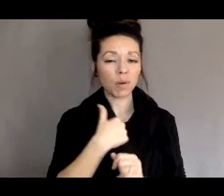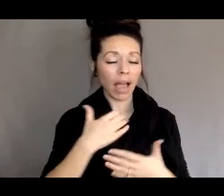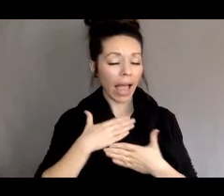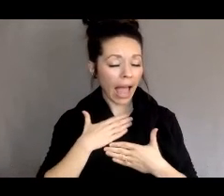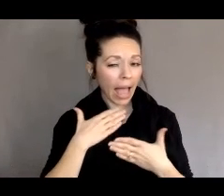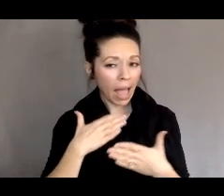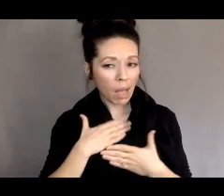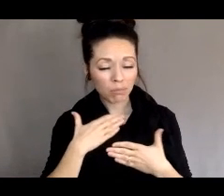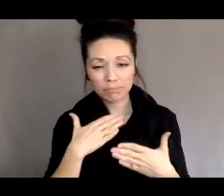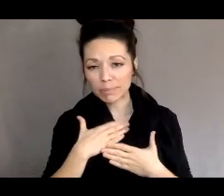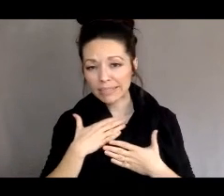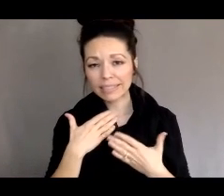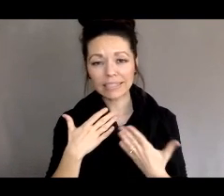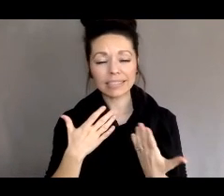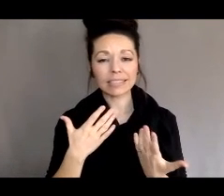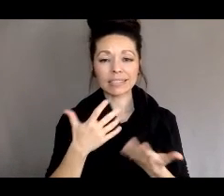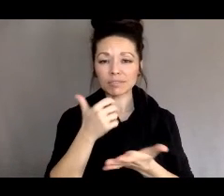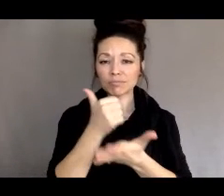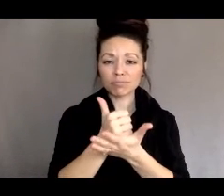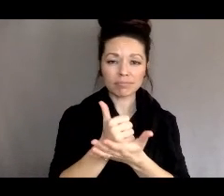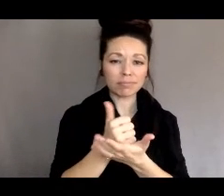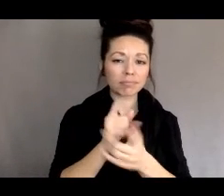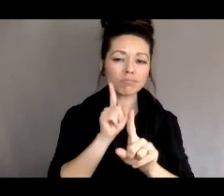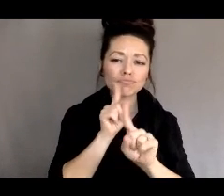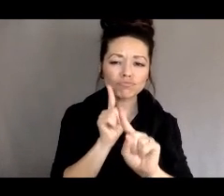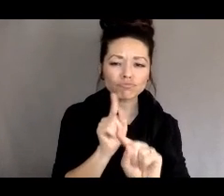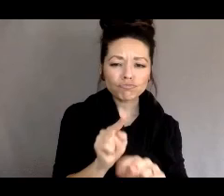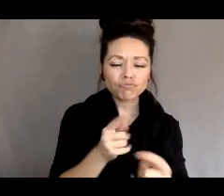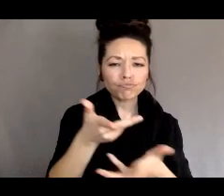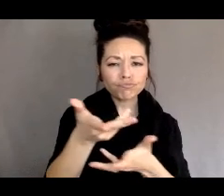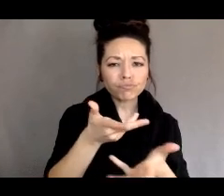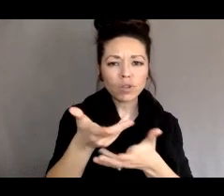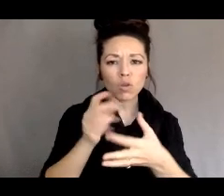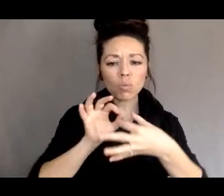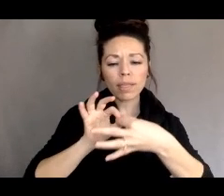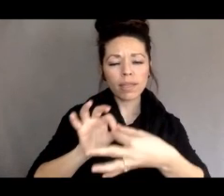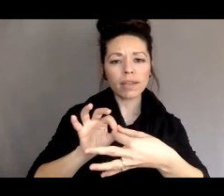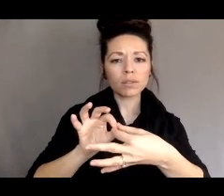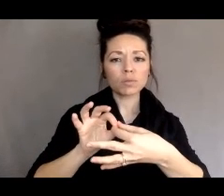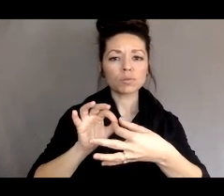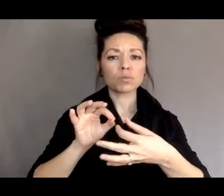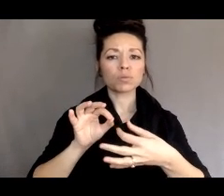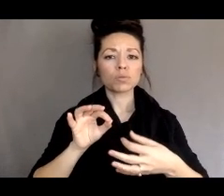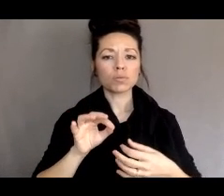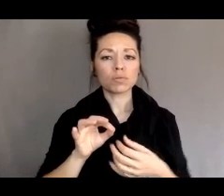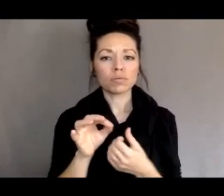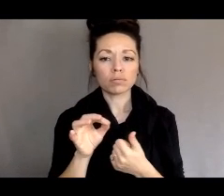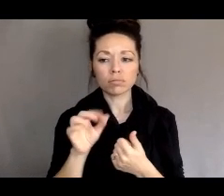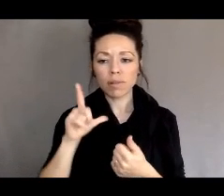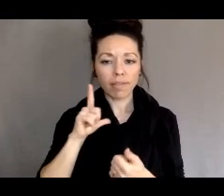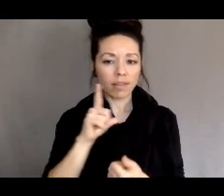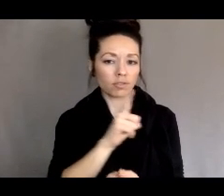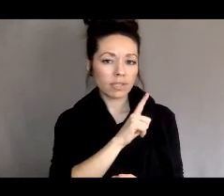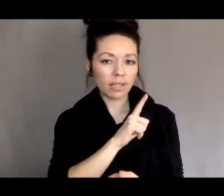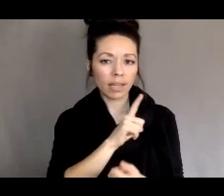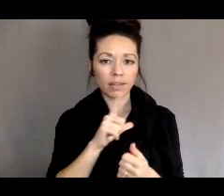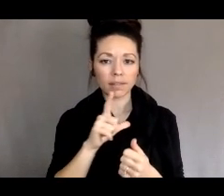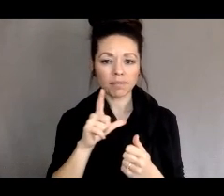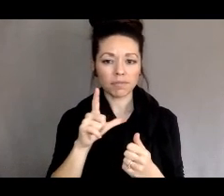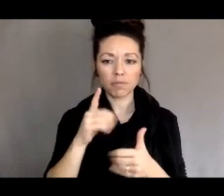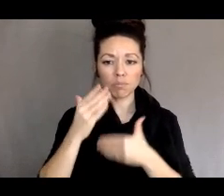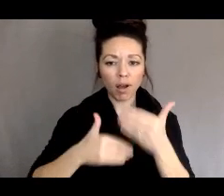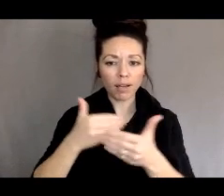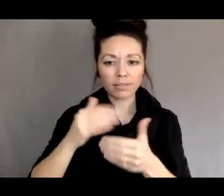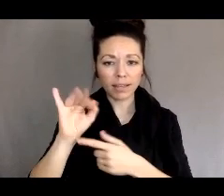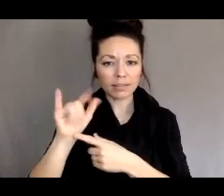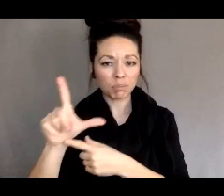happy to help answer any questions you have related to the legislative session and any of the